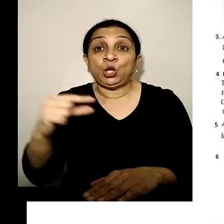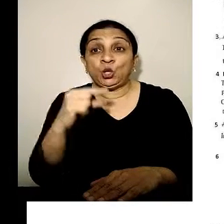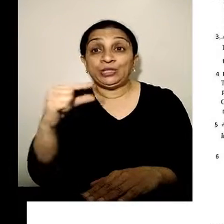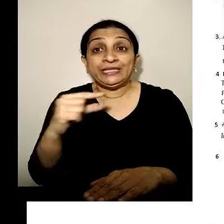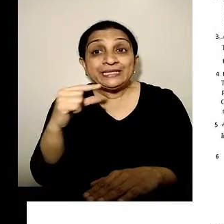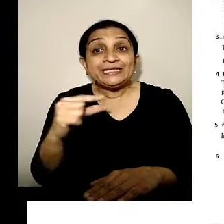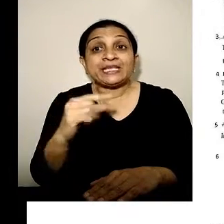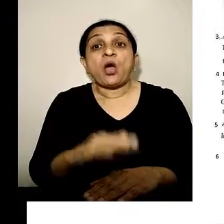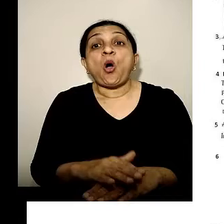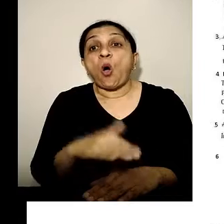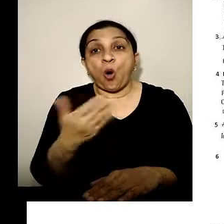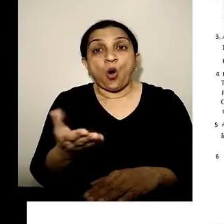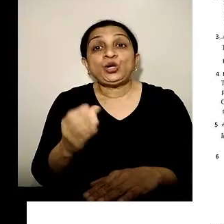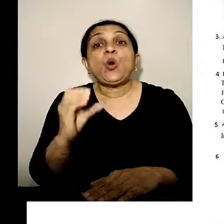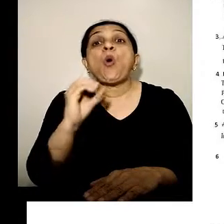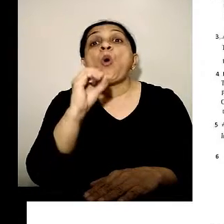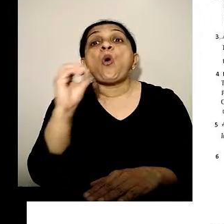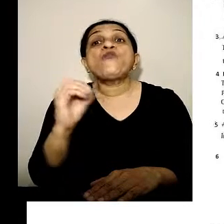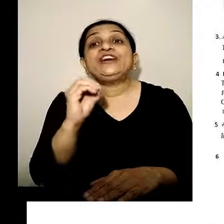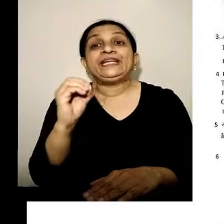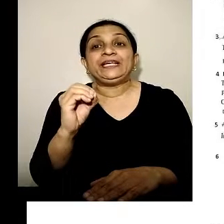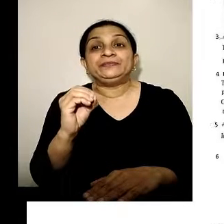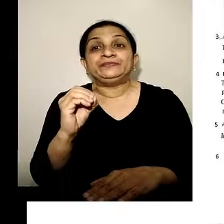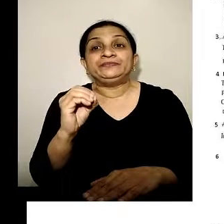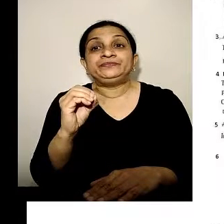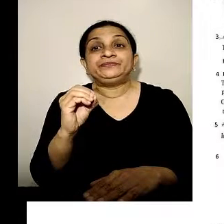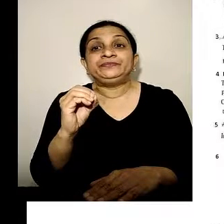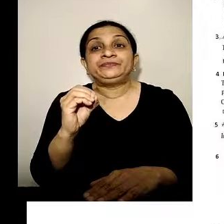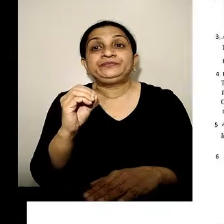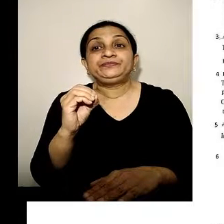female gonads or ovary,